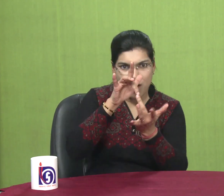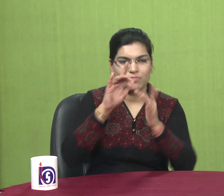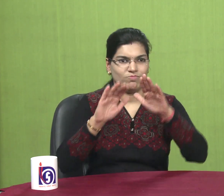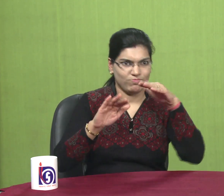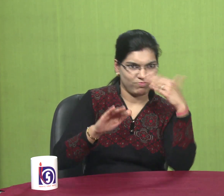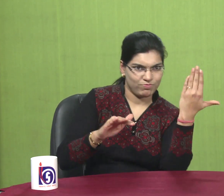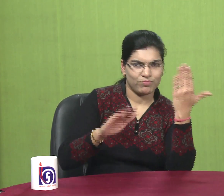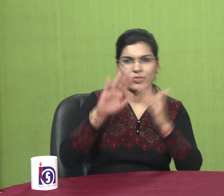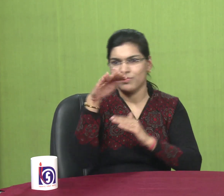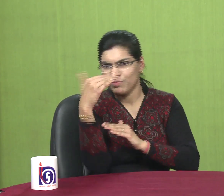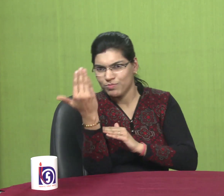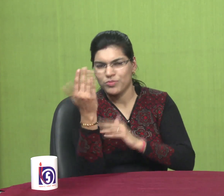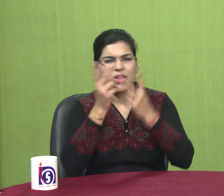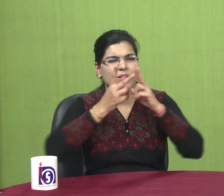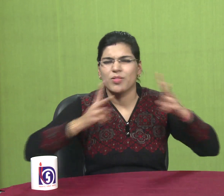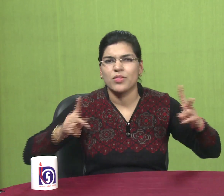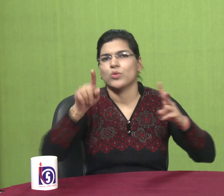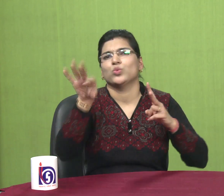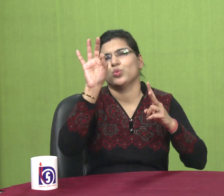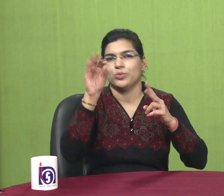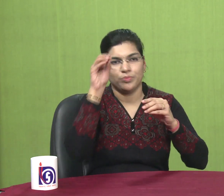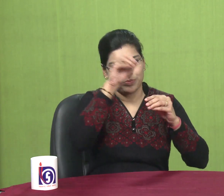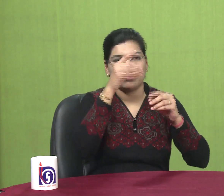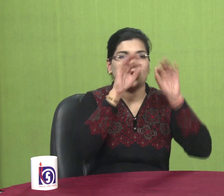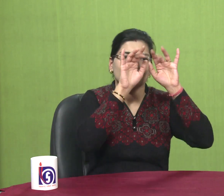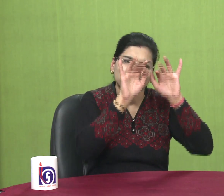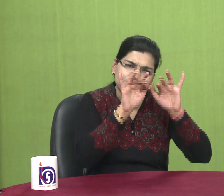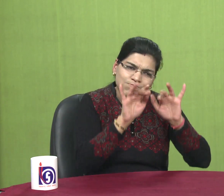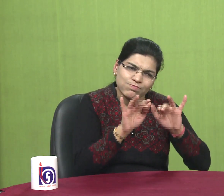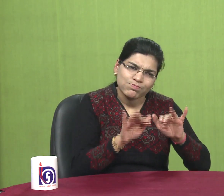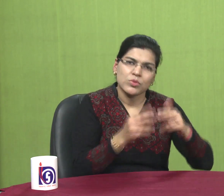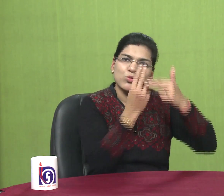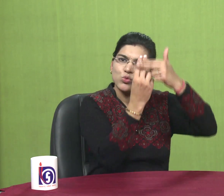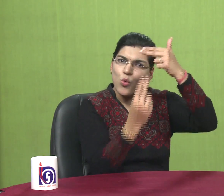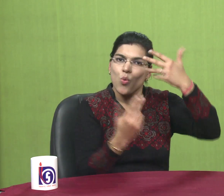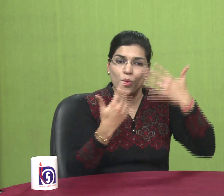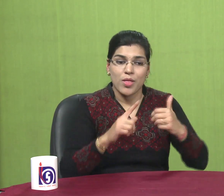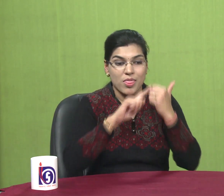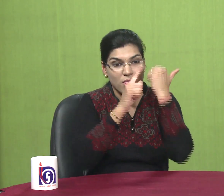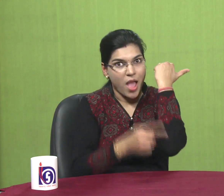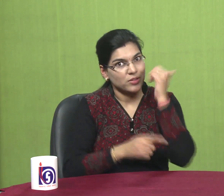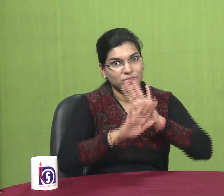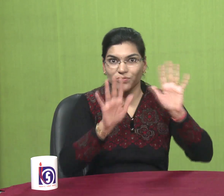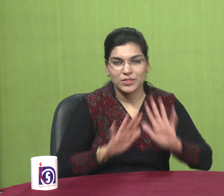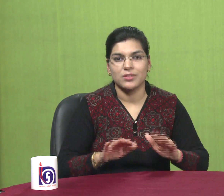You can select the font, bold or italic or underline. You can select, put it in